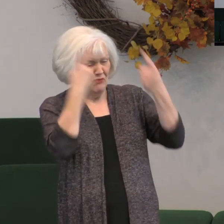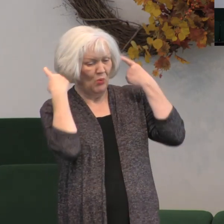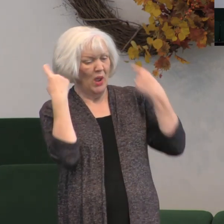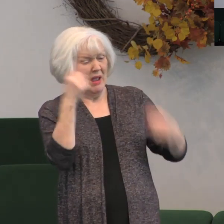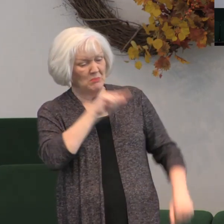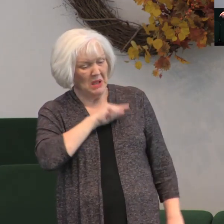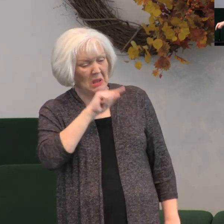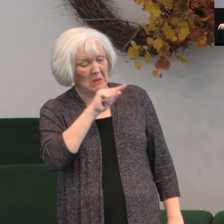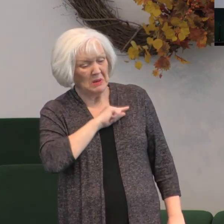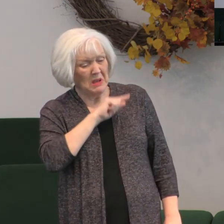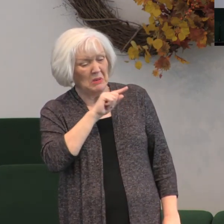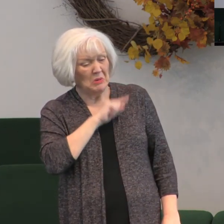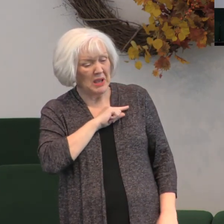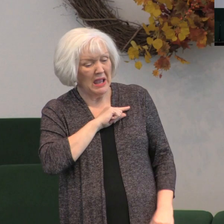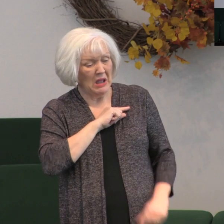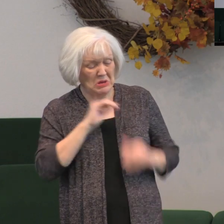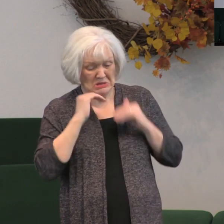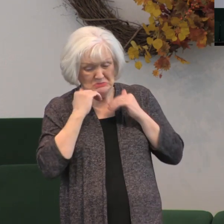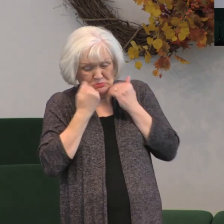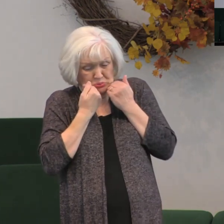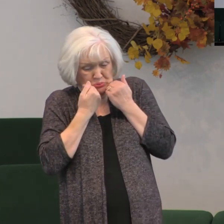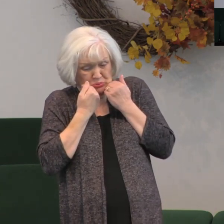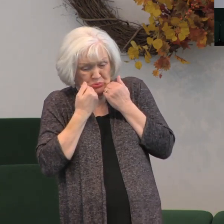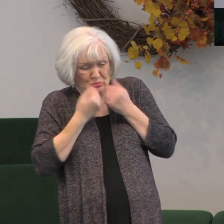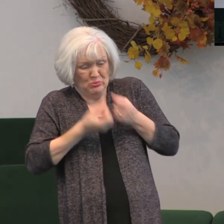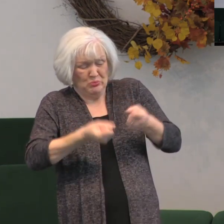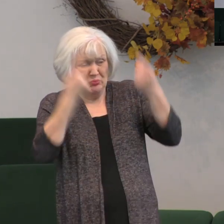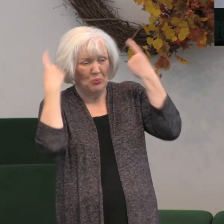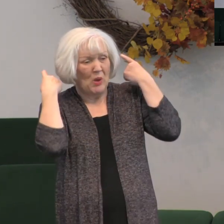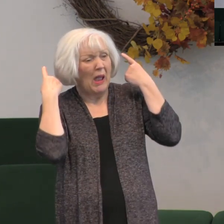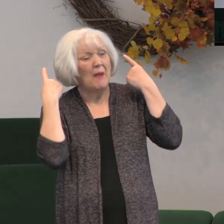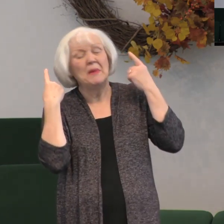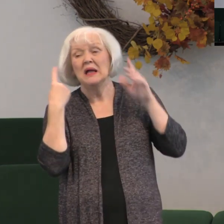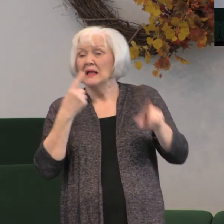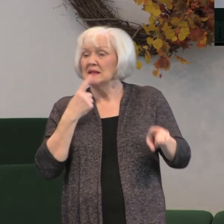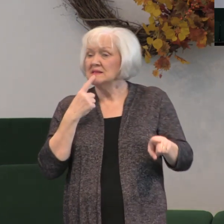he is not overwhelmed by the shame of his sin he tells them they need to